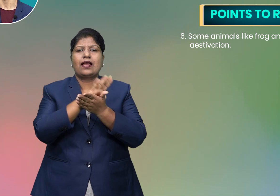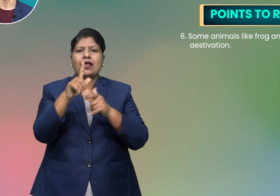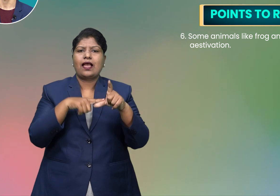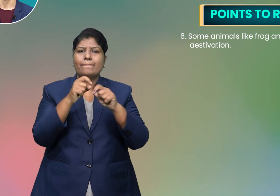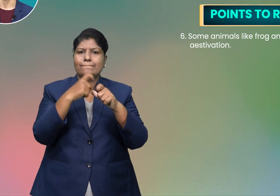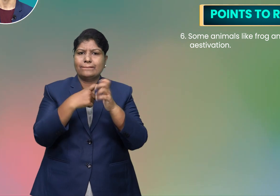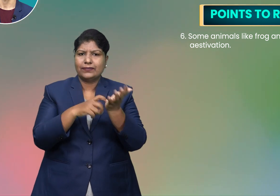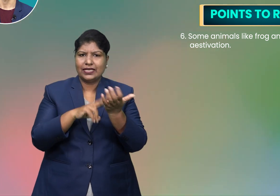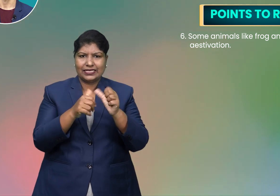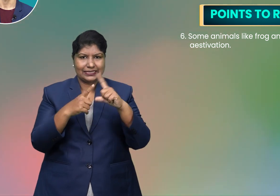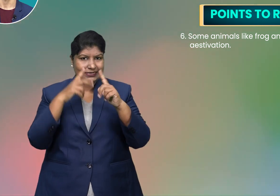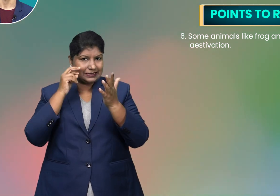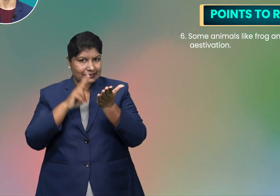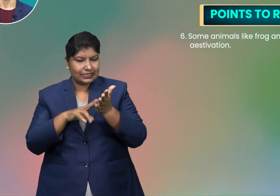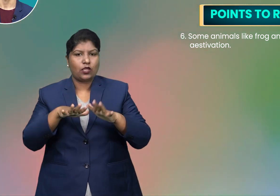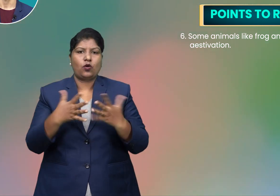aestivation.